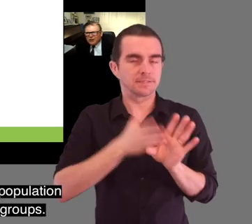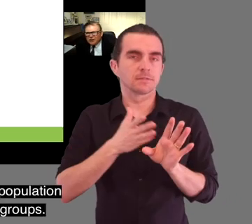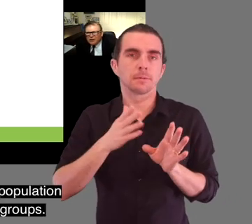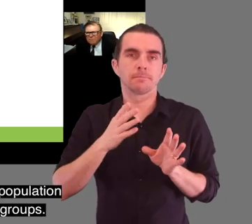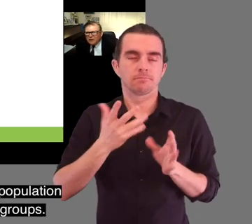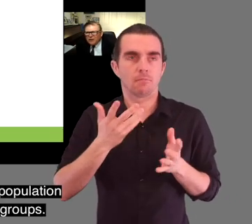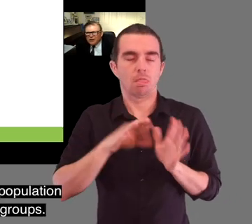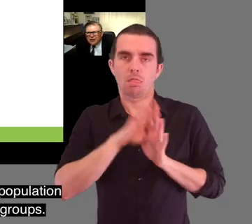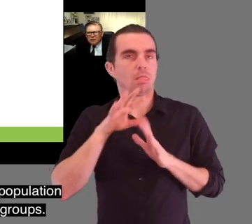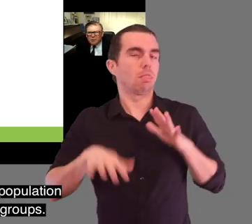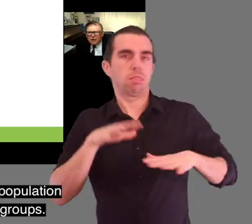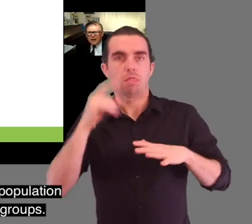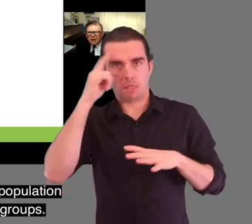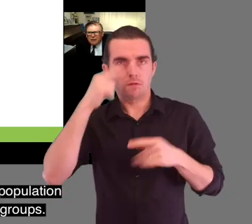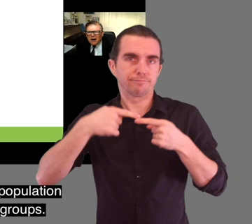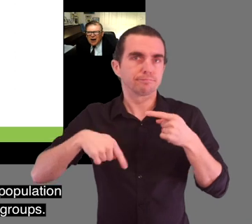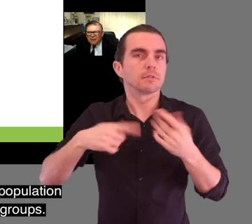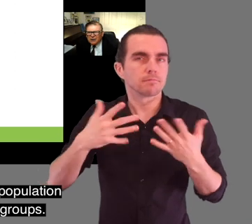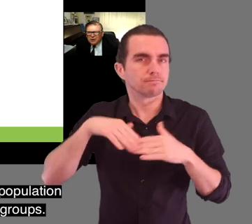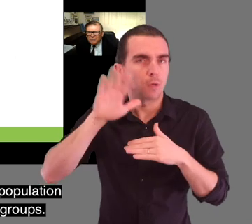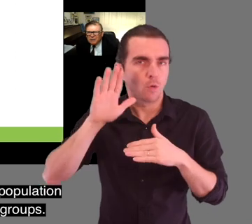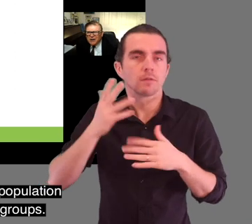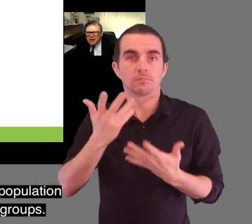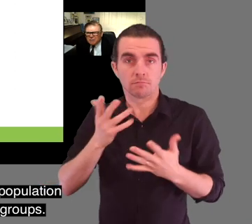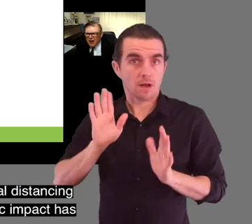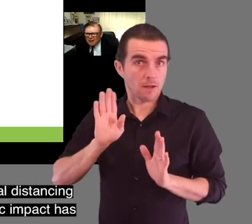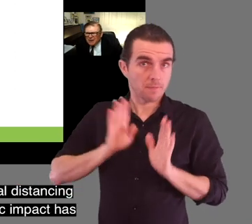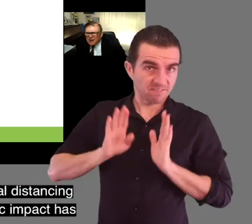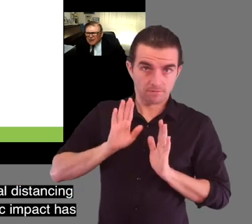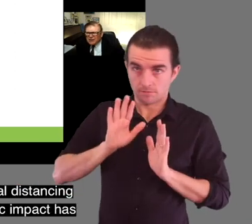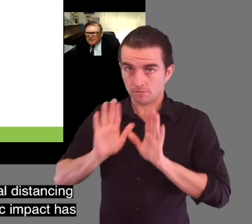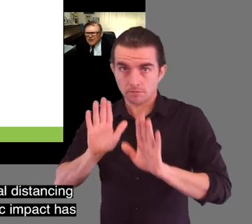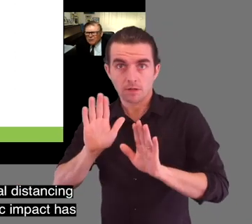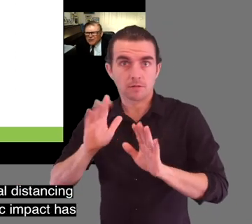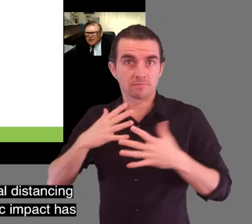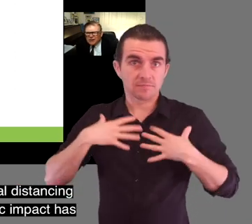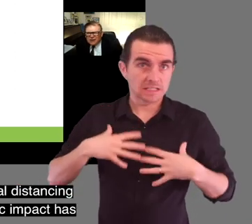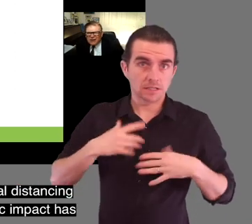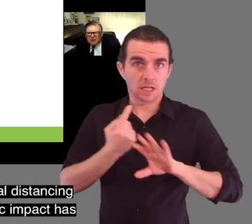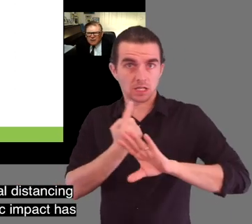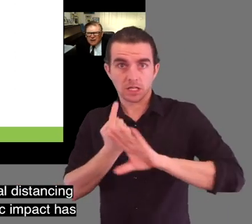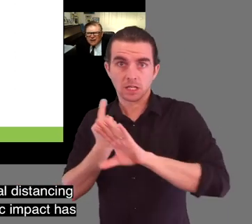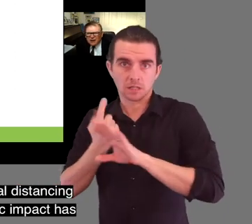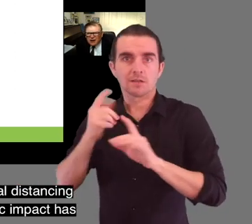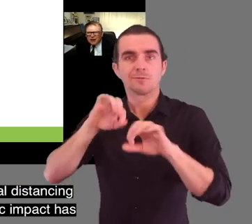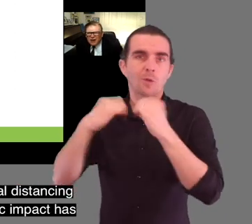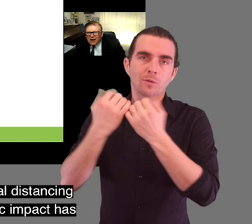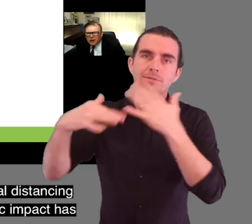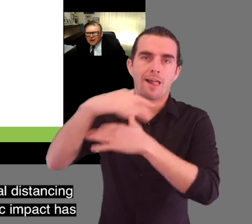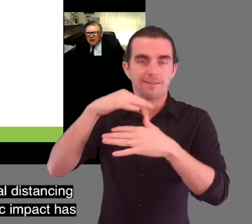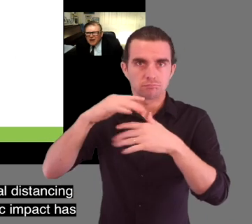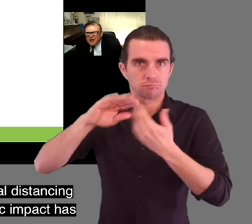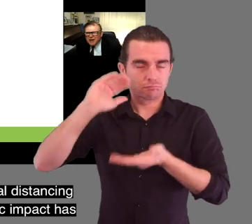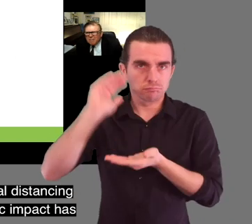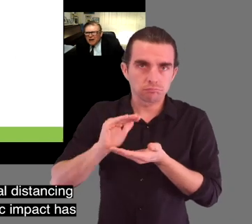psychological distress, both in the general population and among high-risk groups. Behaviours such as physical distancing, as well as their social and